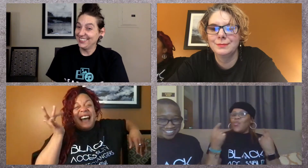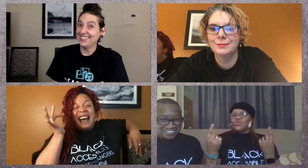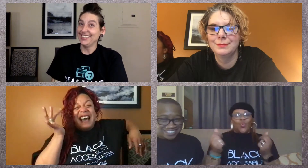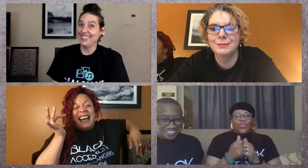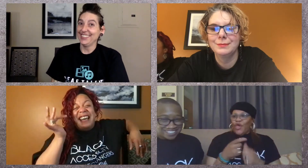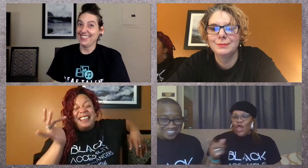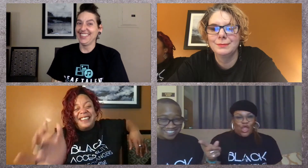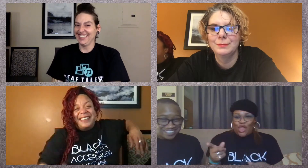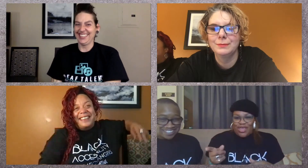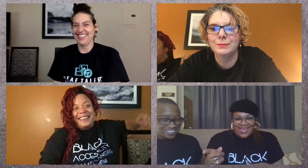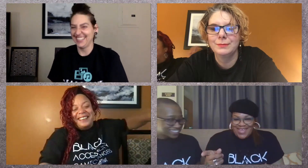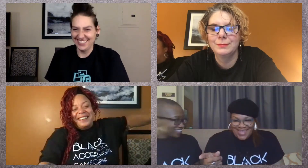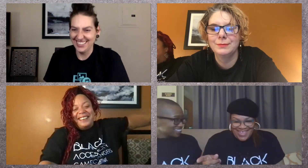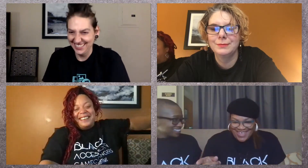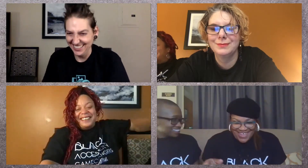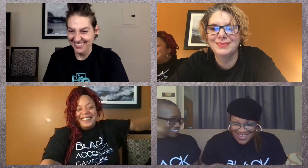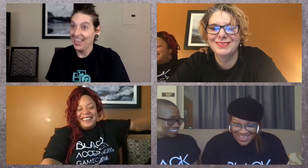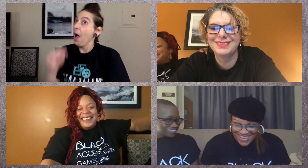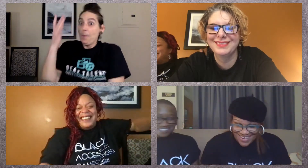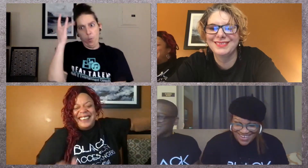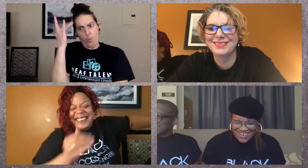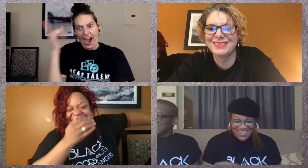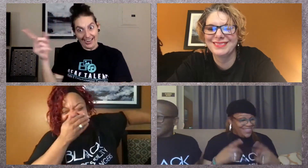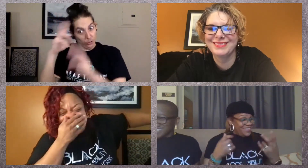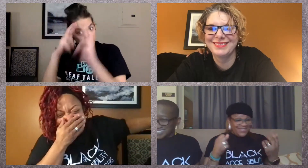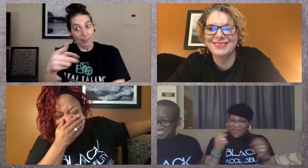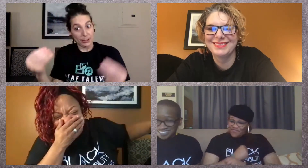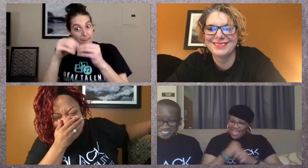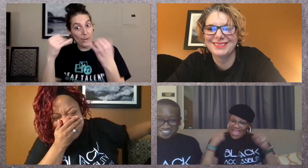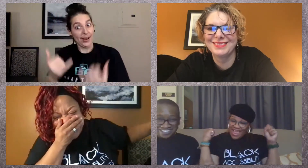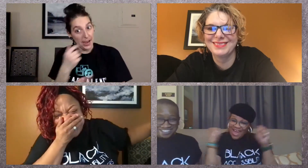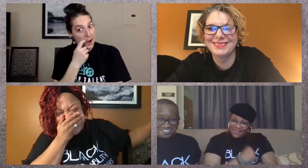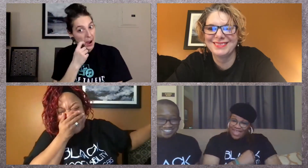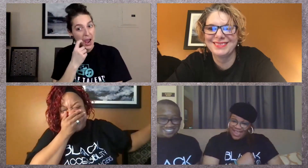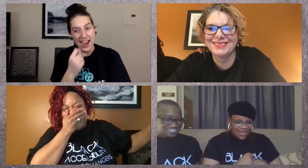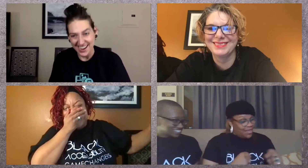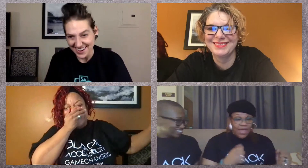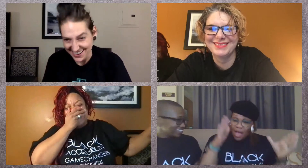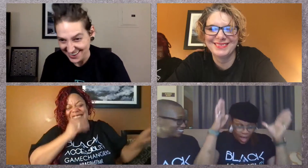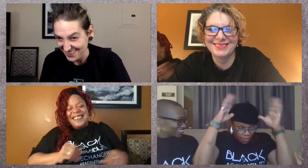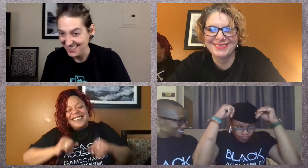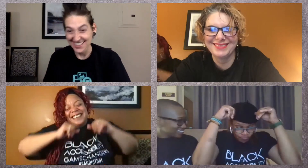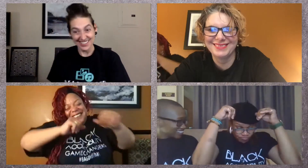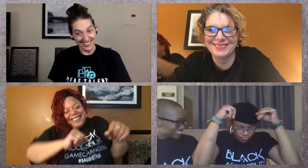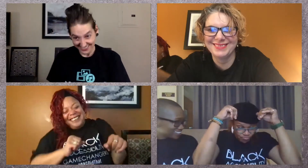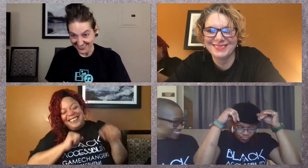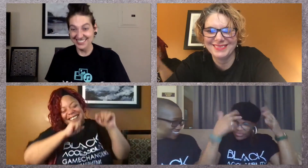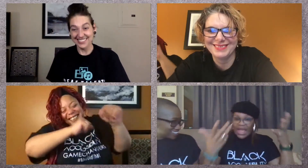Martha says, I'm sure. I don't know. And Jay goes, I don't know what to do with her.